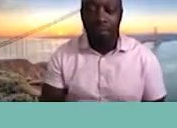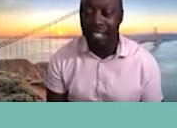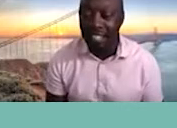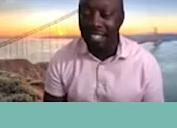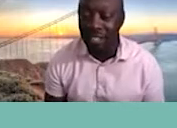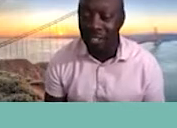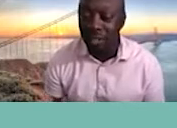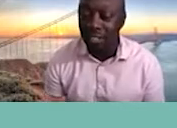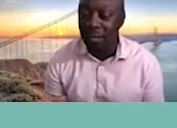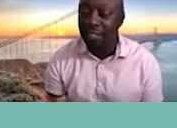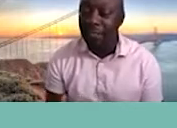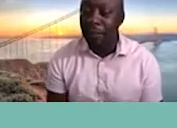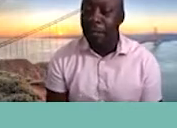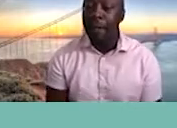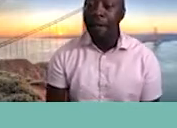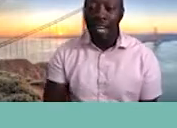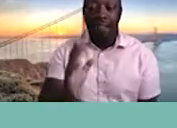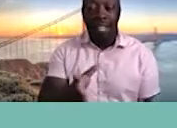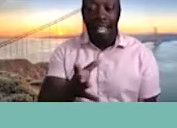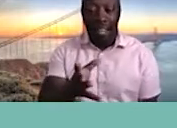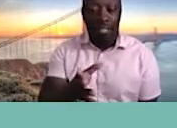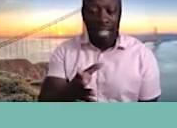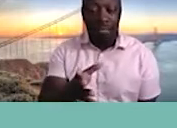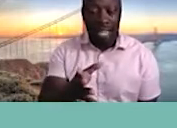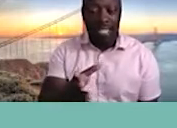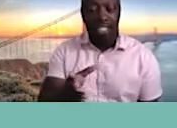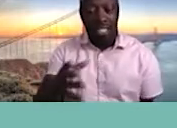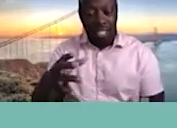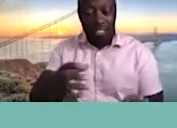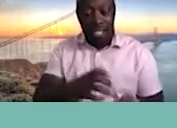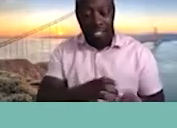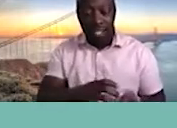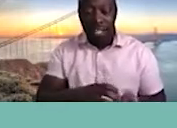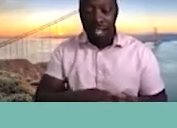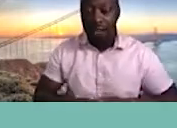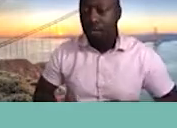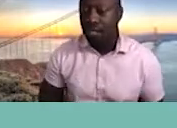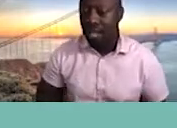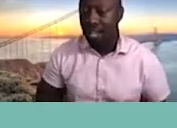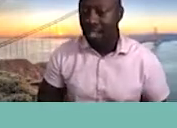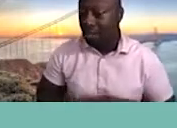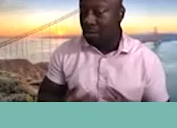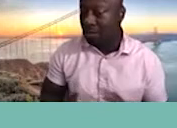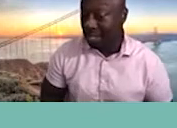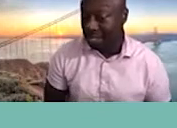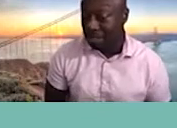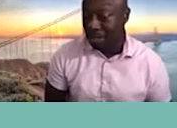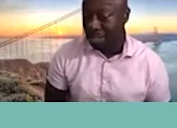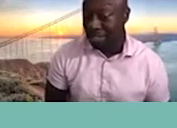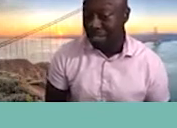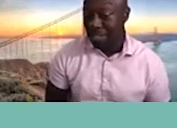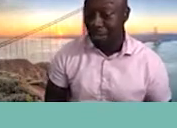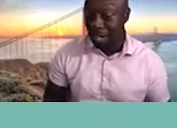them and include the little ones. Have those items handy, just like I said. If you say, would you like some